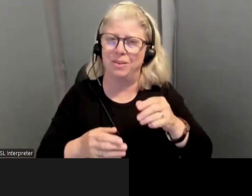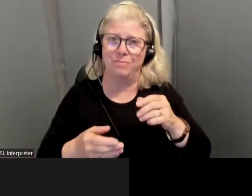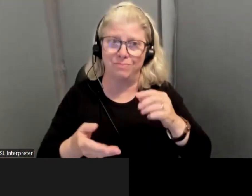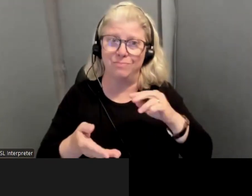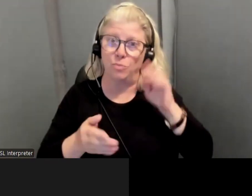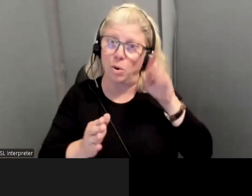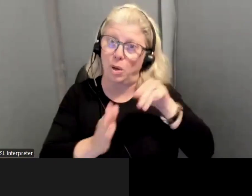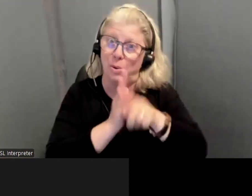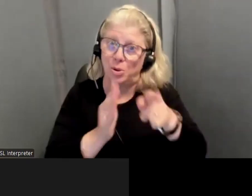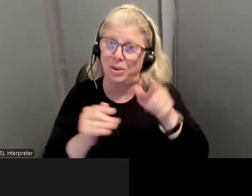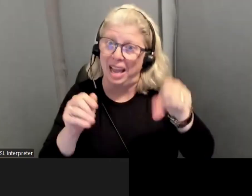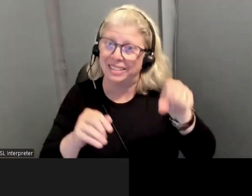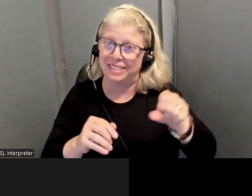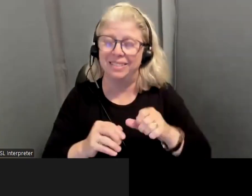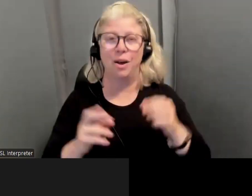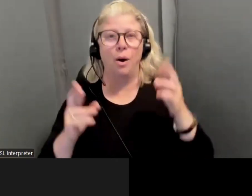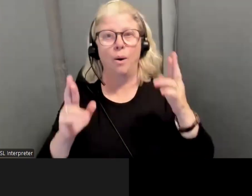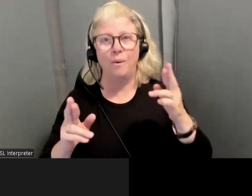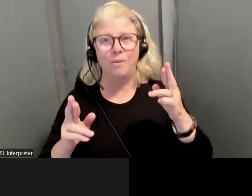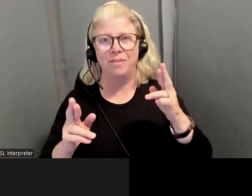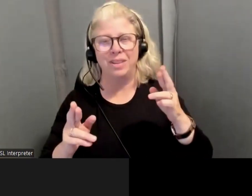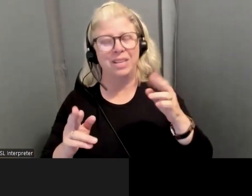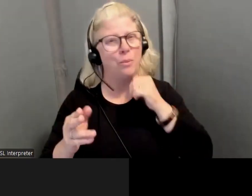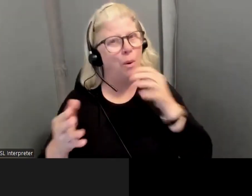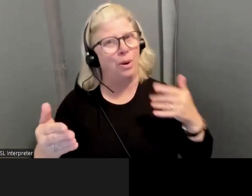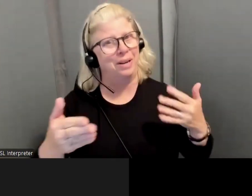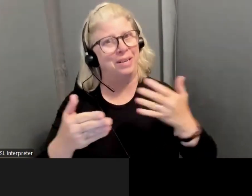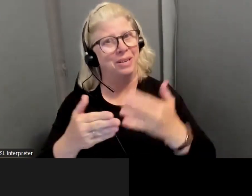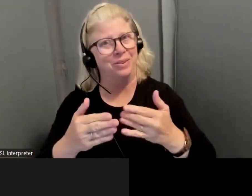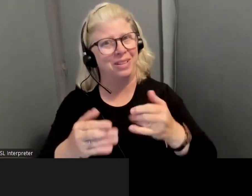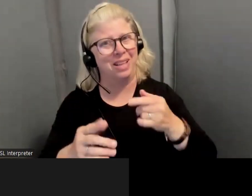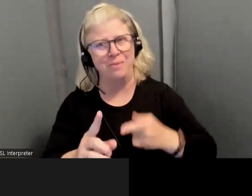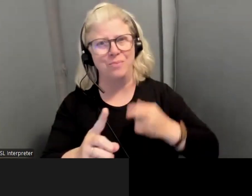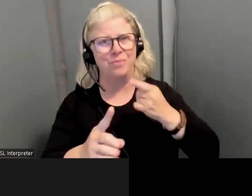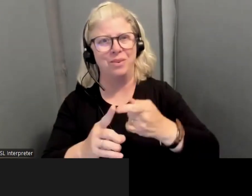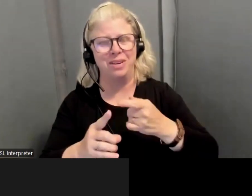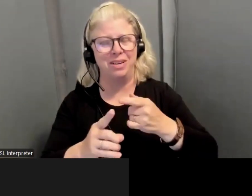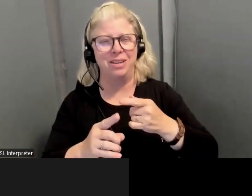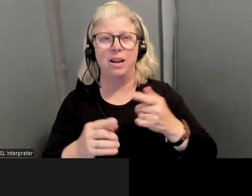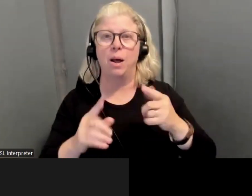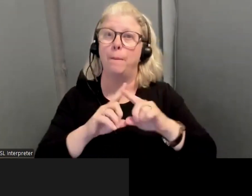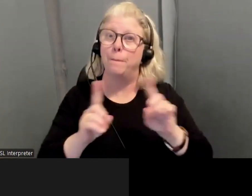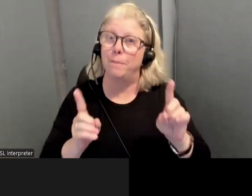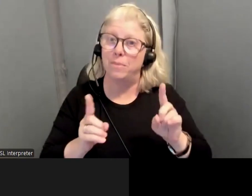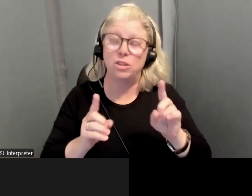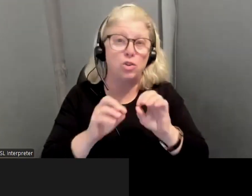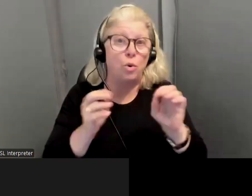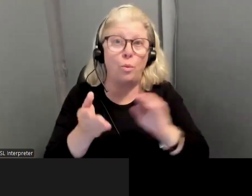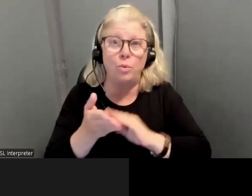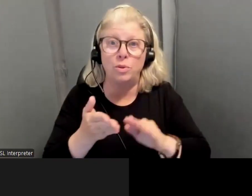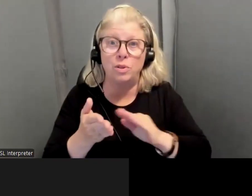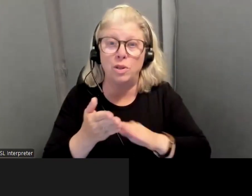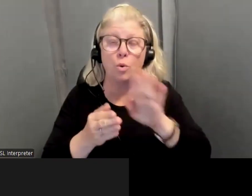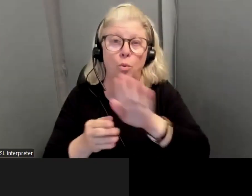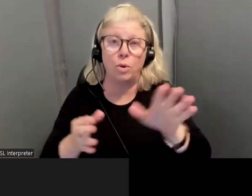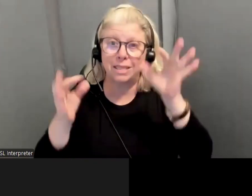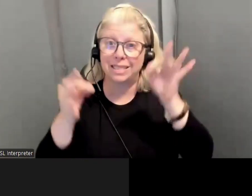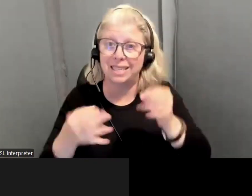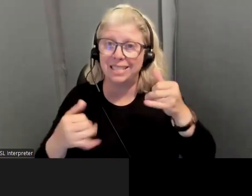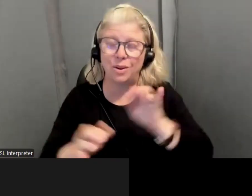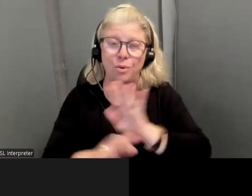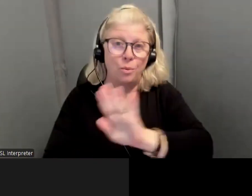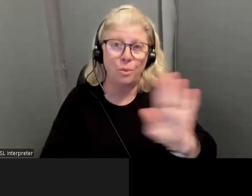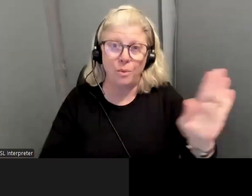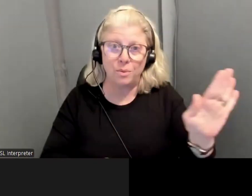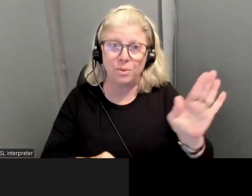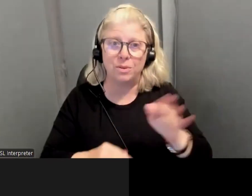life, and hopefully you're not going to get to that point. You're not have to that, but that's no excuse. Your decision is still yours.